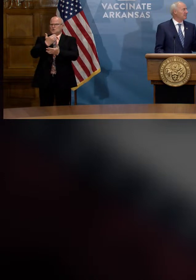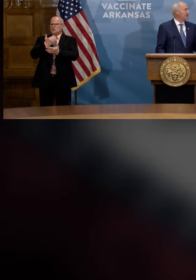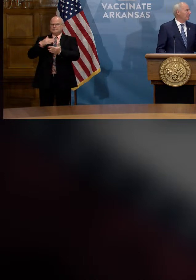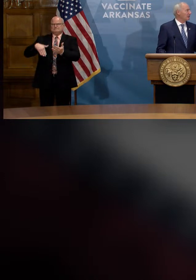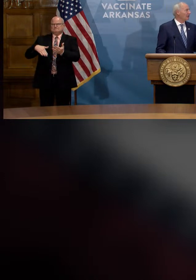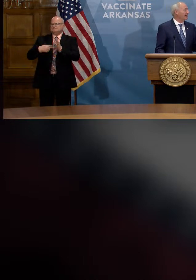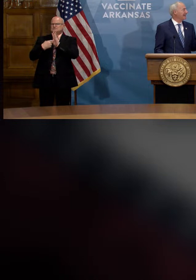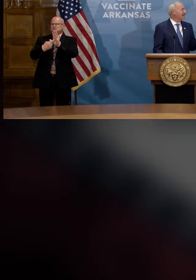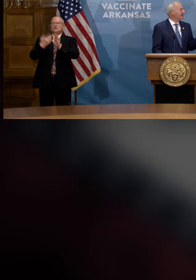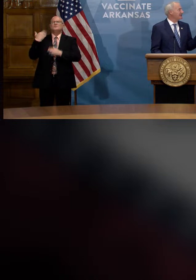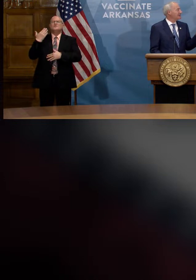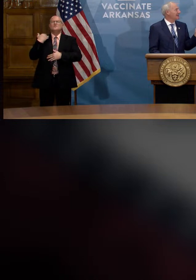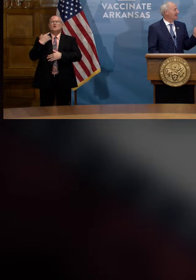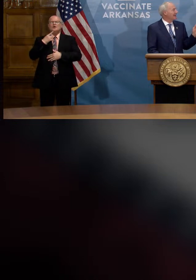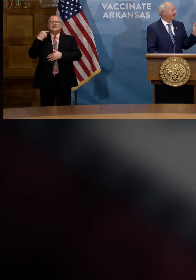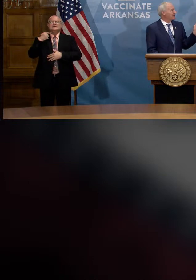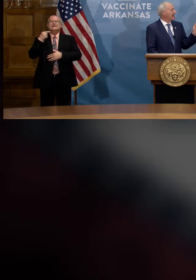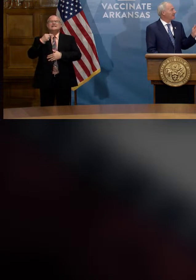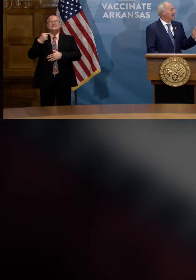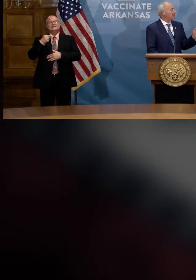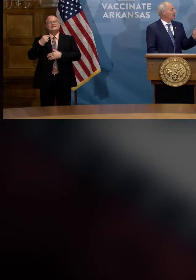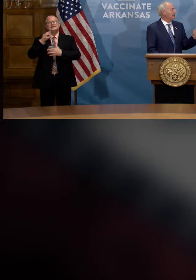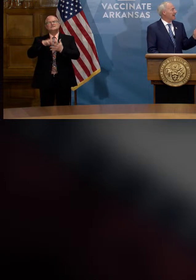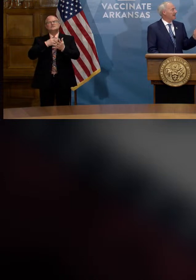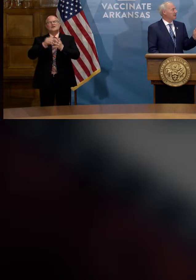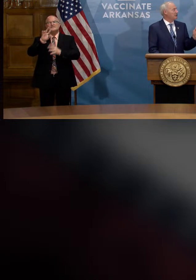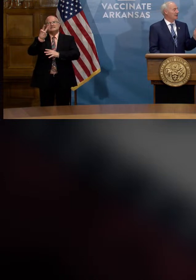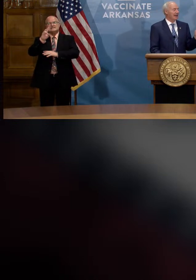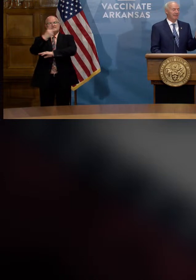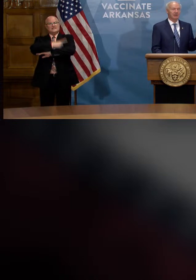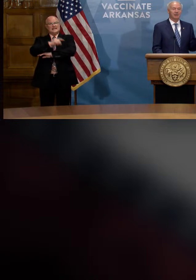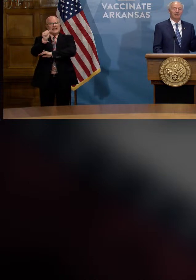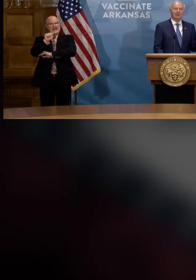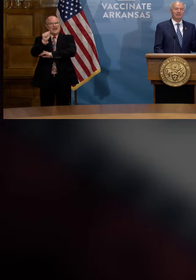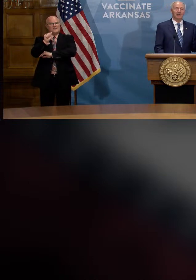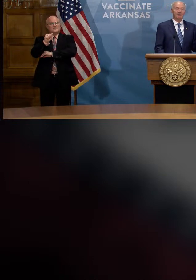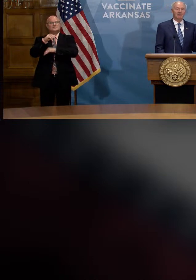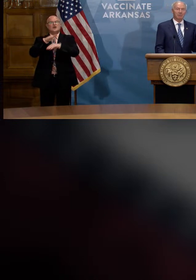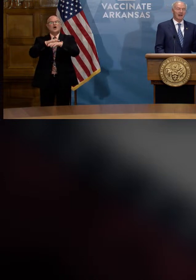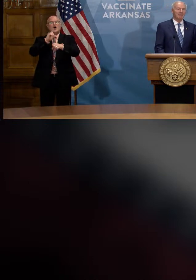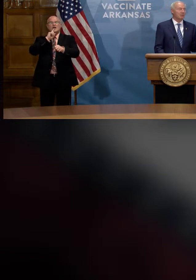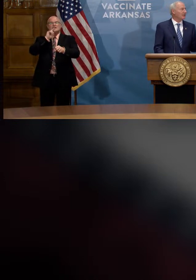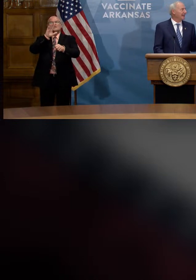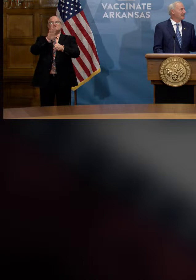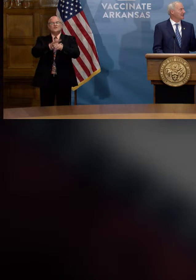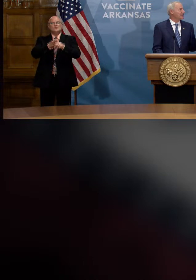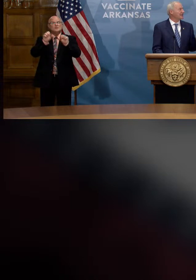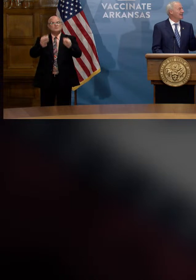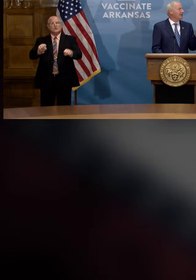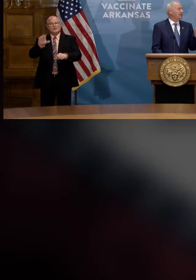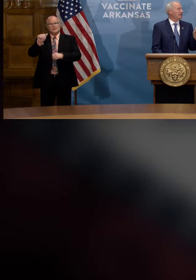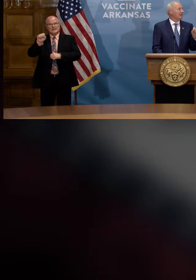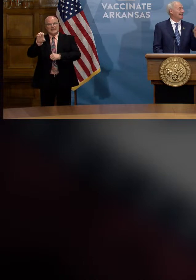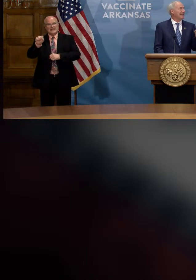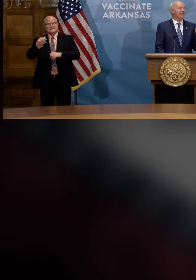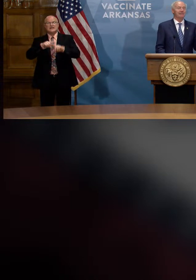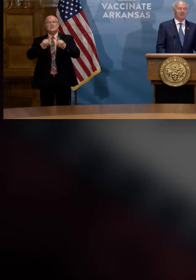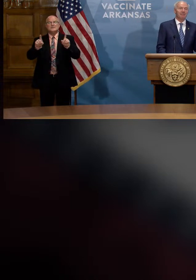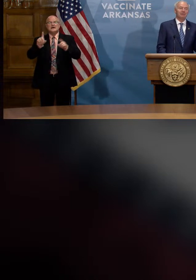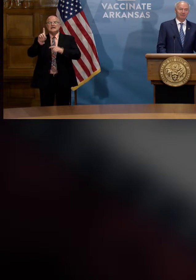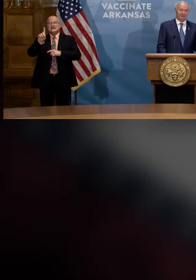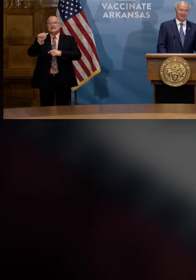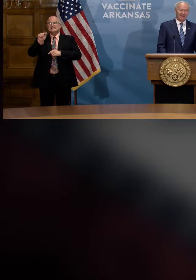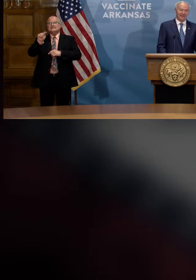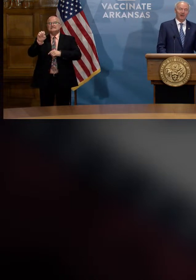haven't seen before, and this is the 7-day rolling average on confirmed and probable cases, but it's by date